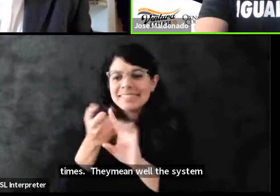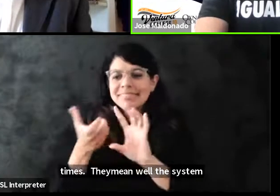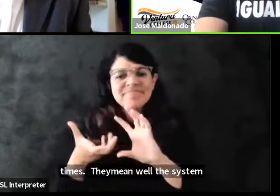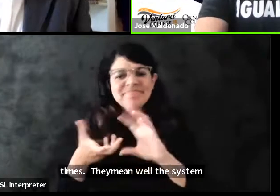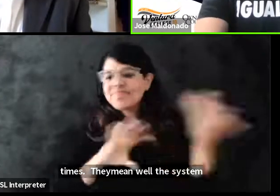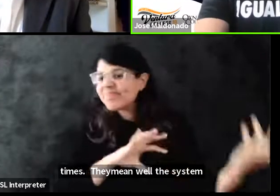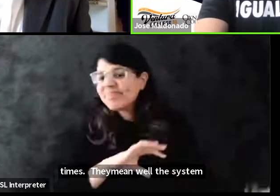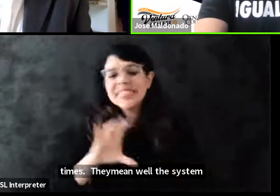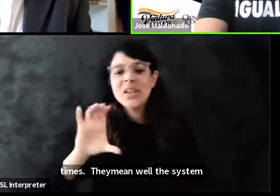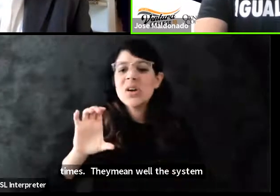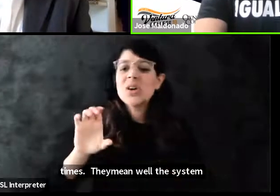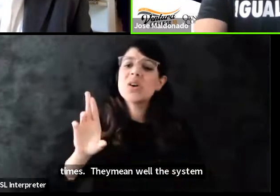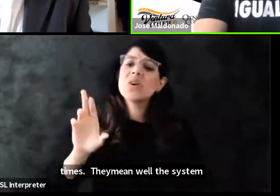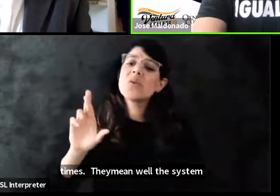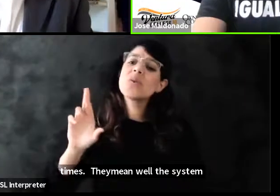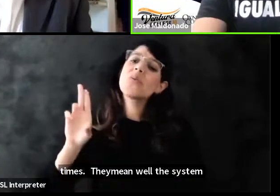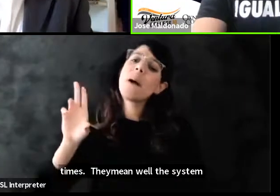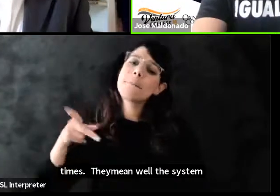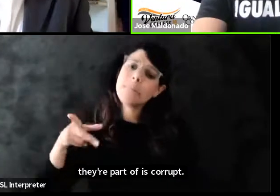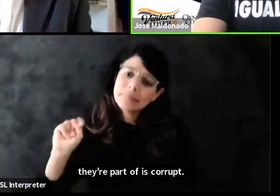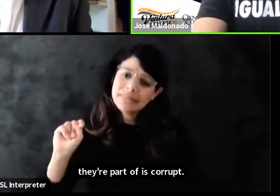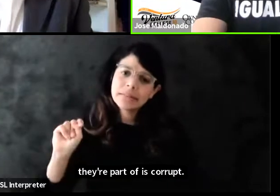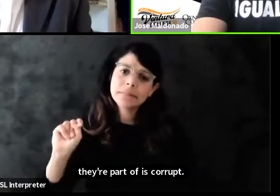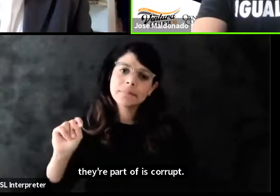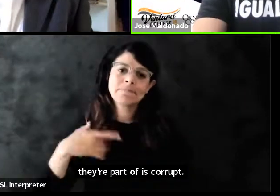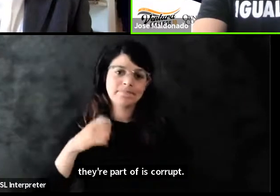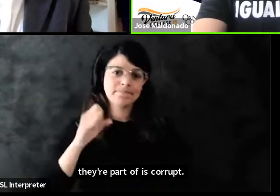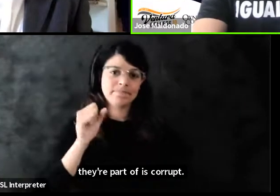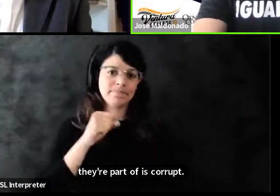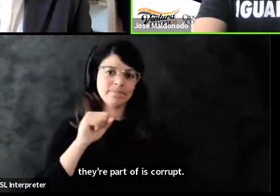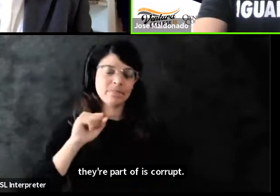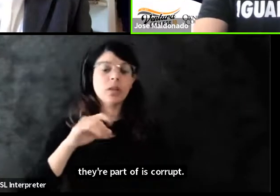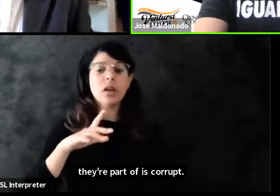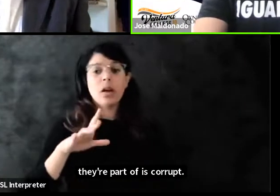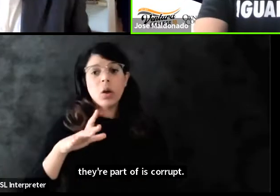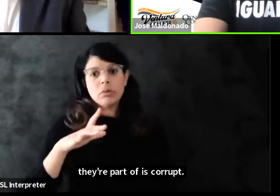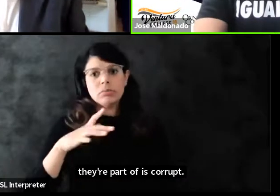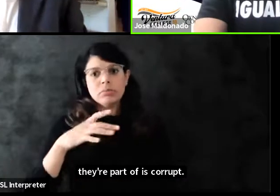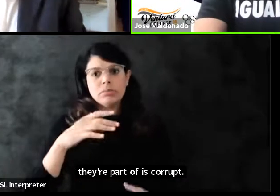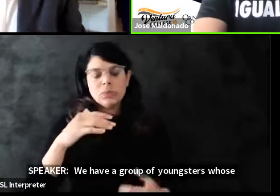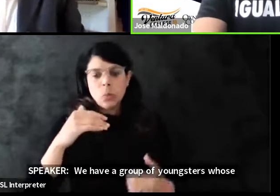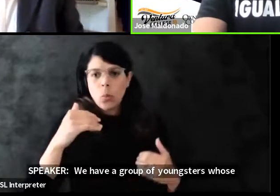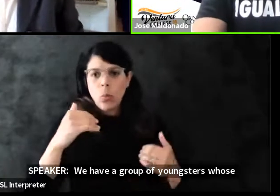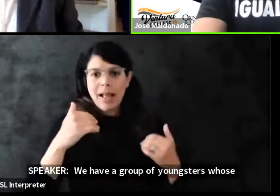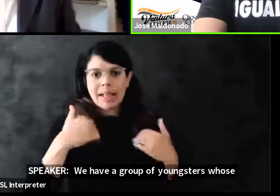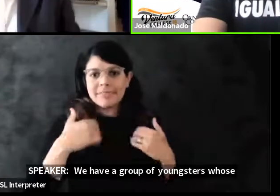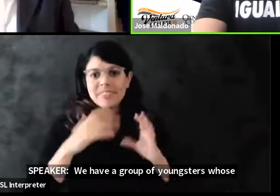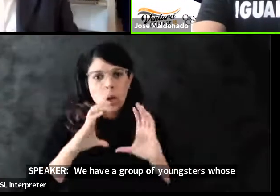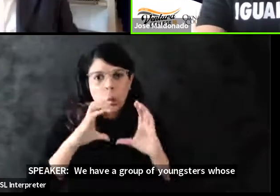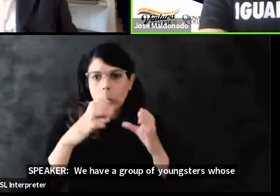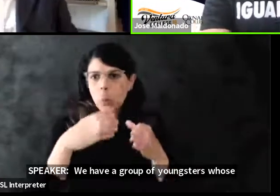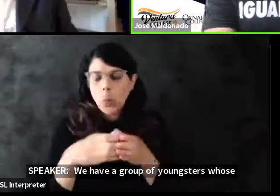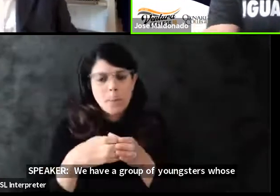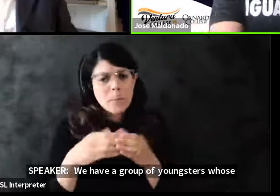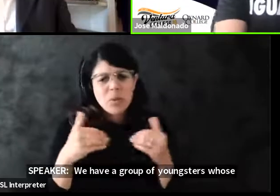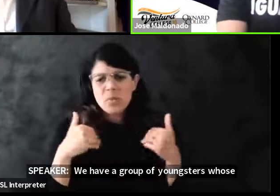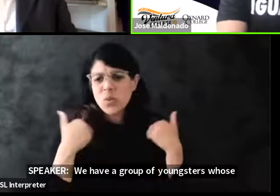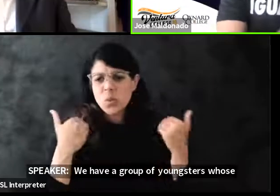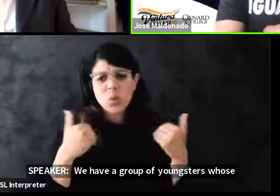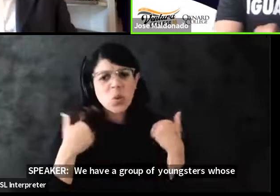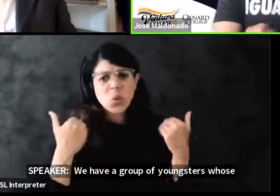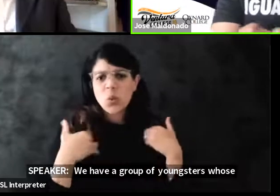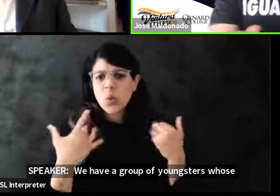of youngsters they're coming up, and they're showing so much amazing leadership. Yeah. And we're hoping to see